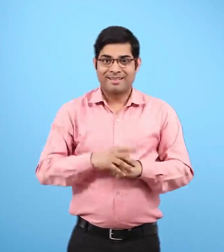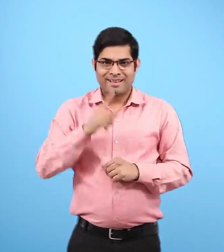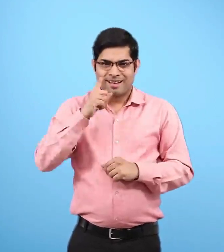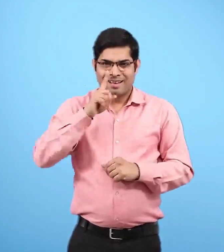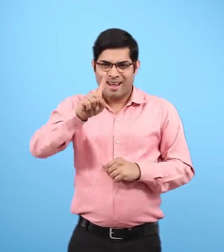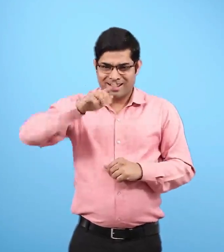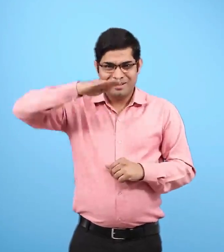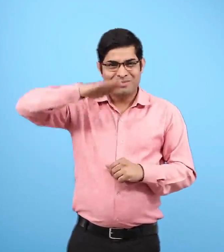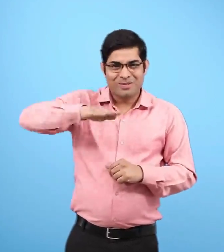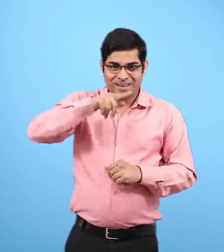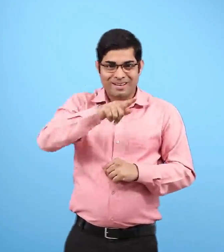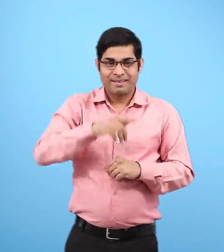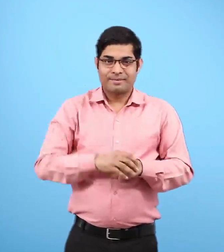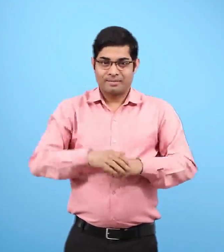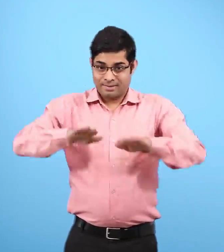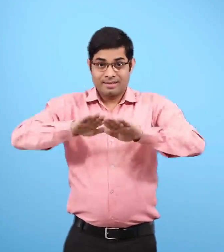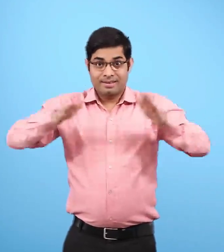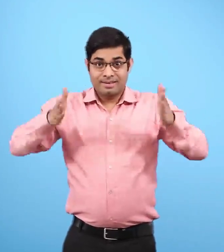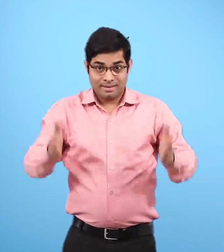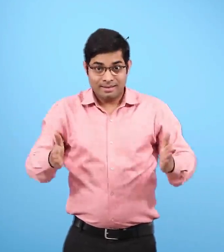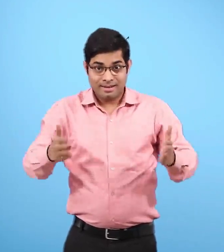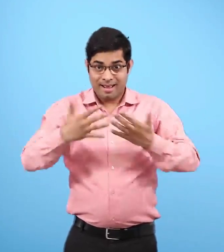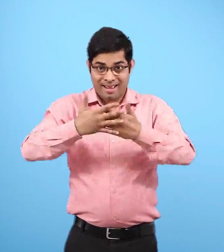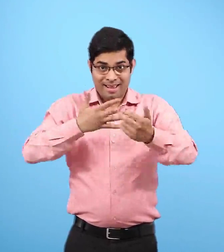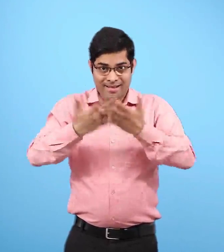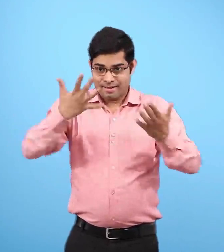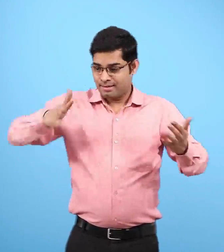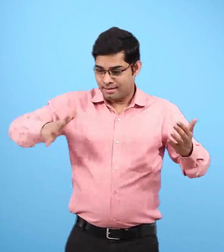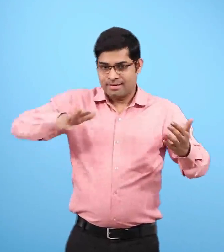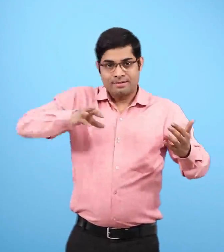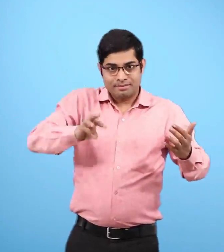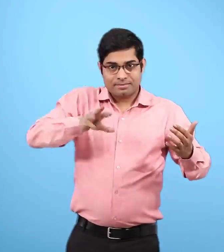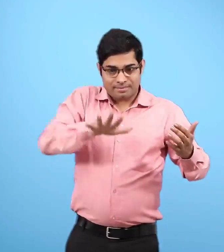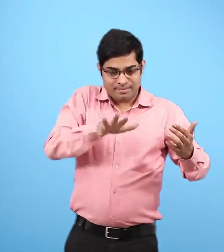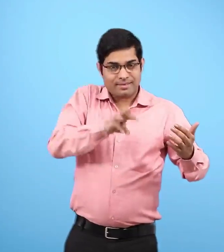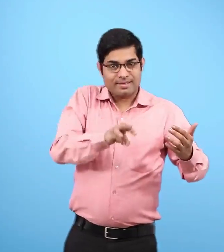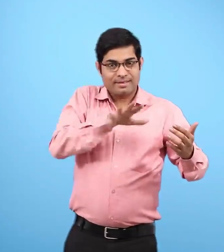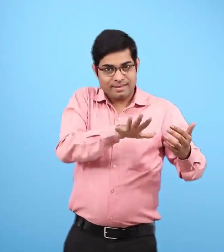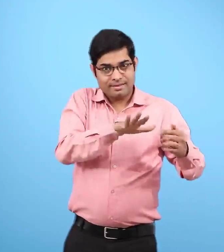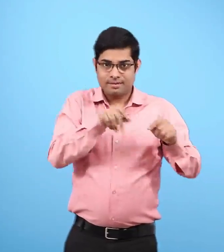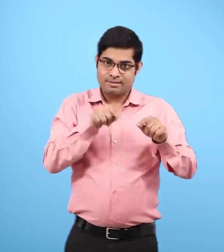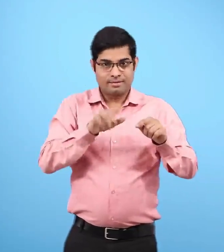Picture 1 shows a girl measuring the table with her hand span.